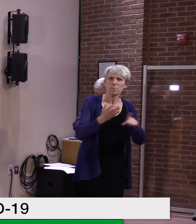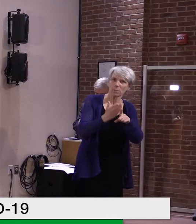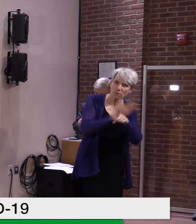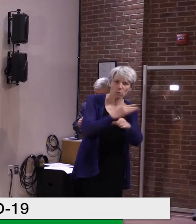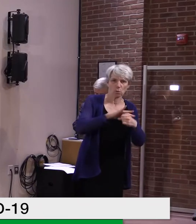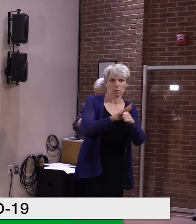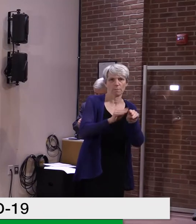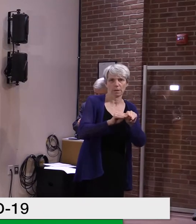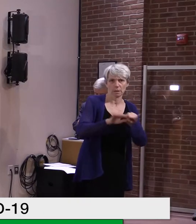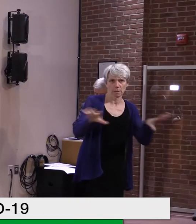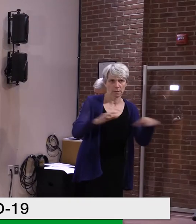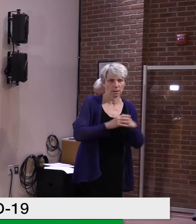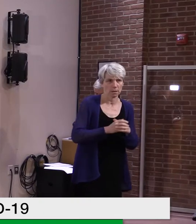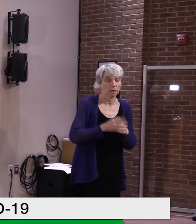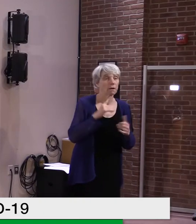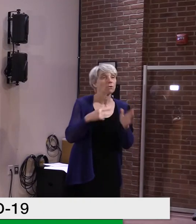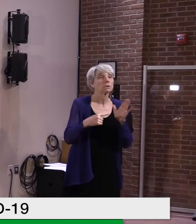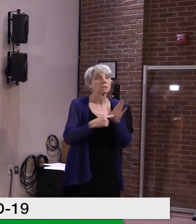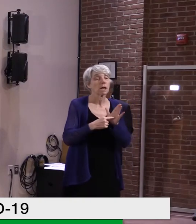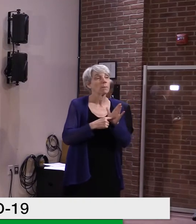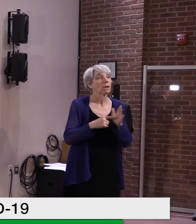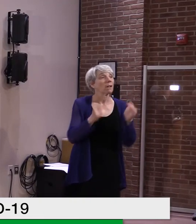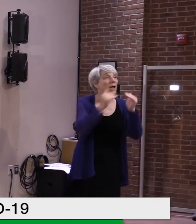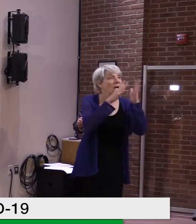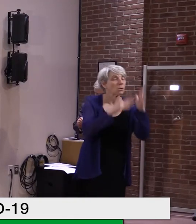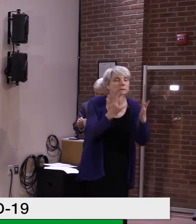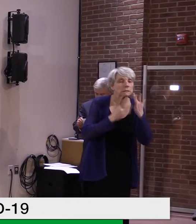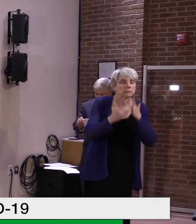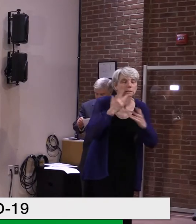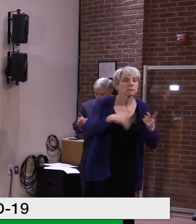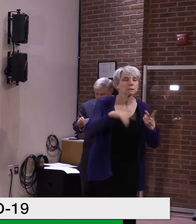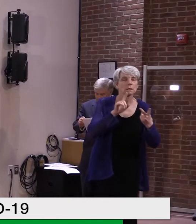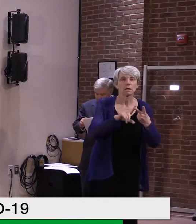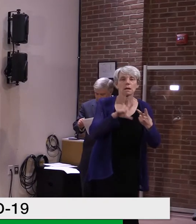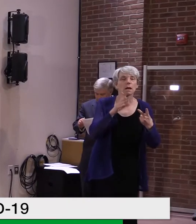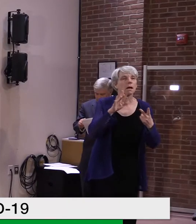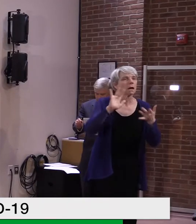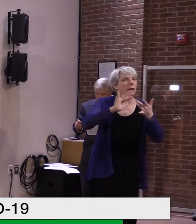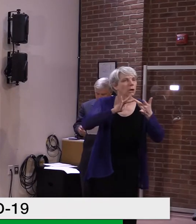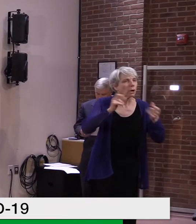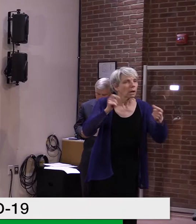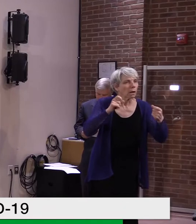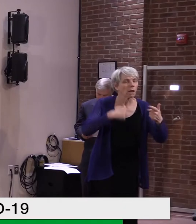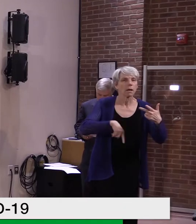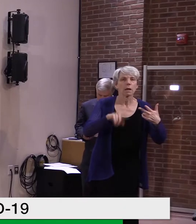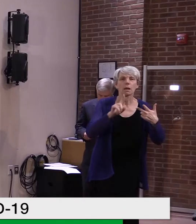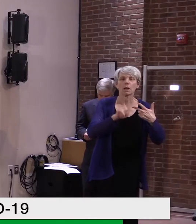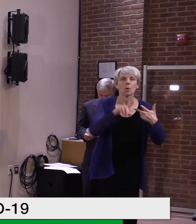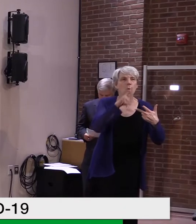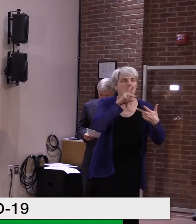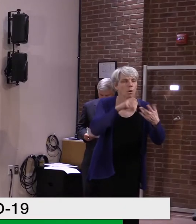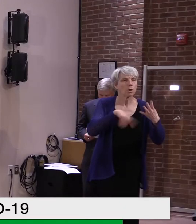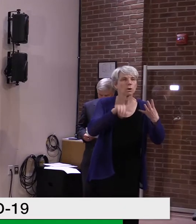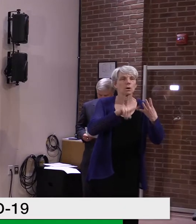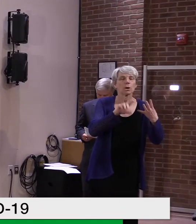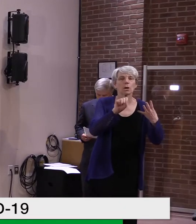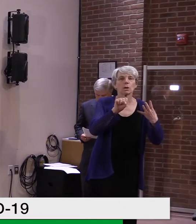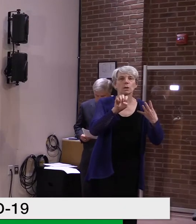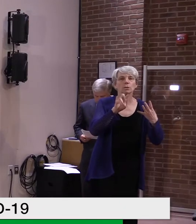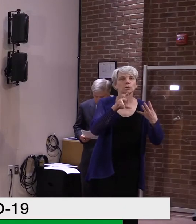obviously, was housing, broadband, housing, water, sewer, climate change mitigation, and so forth.